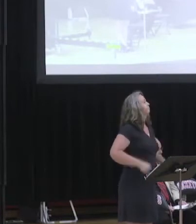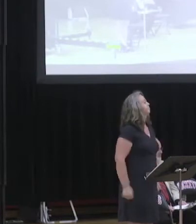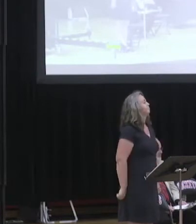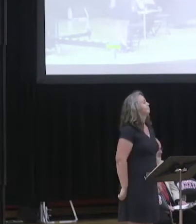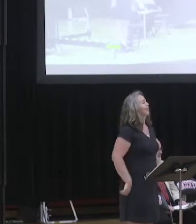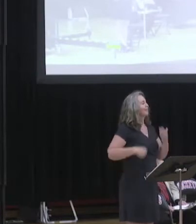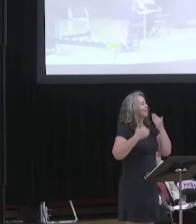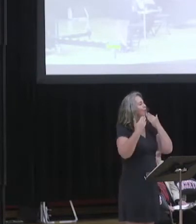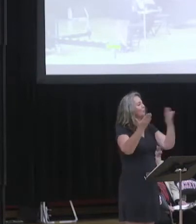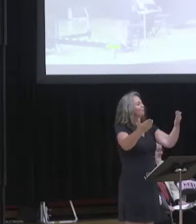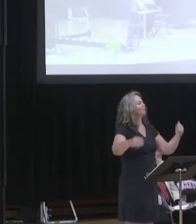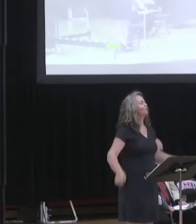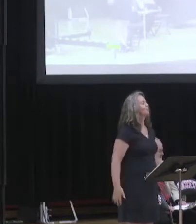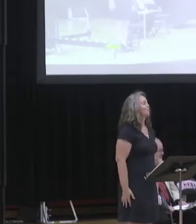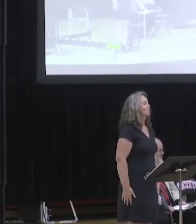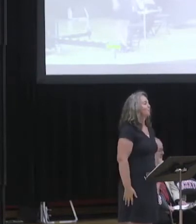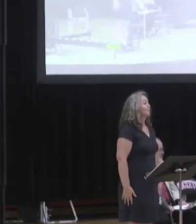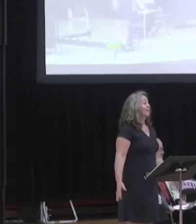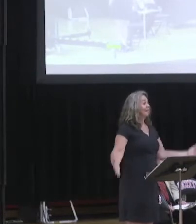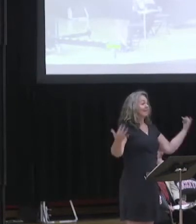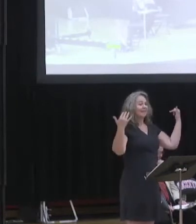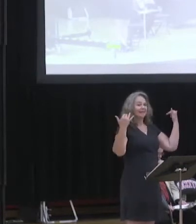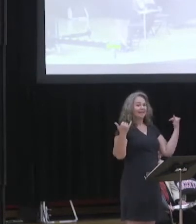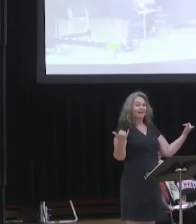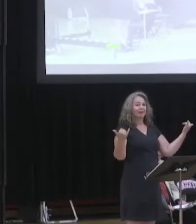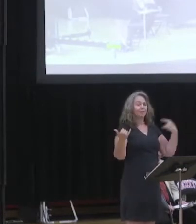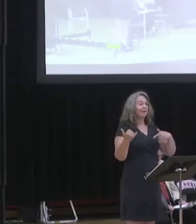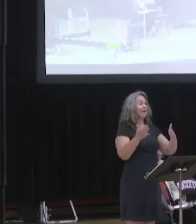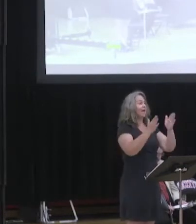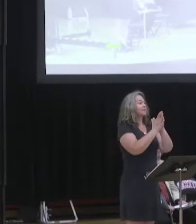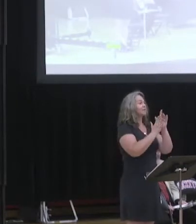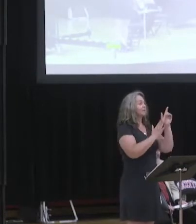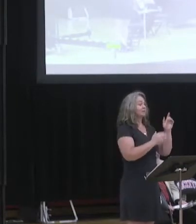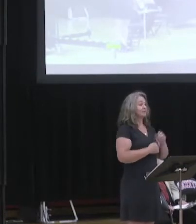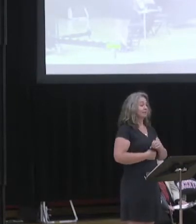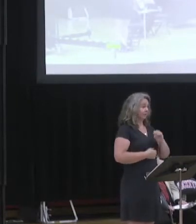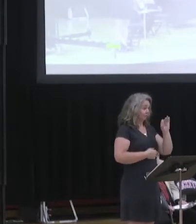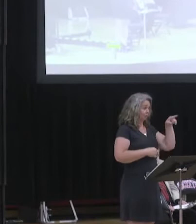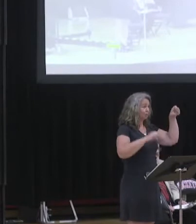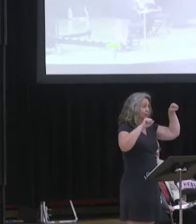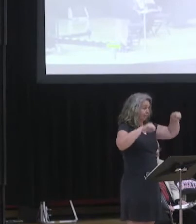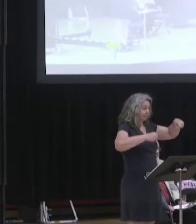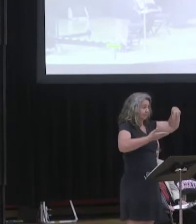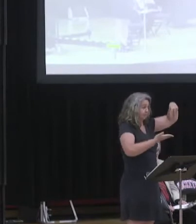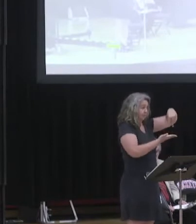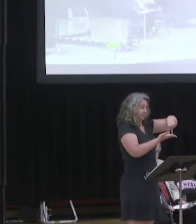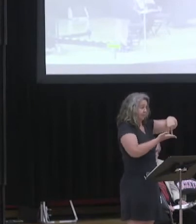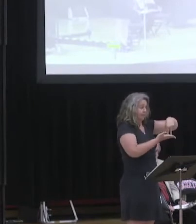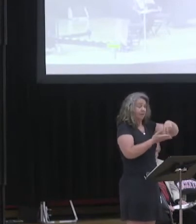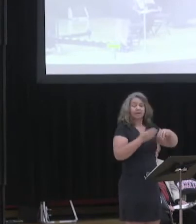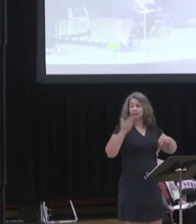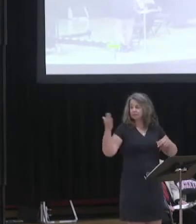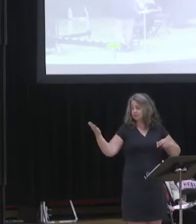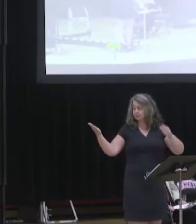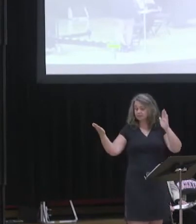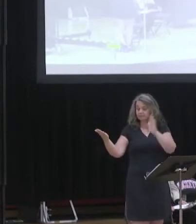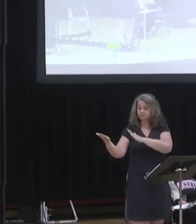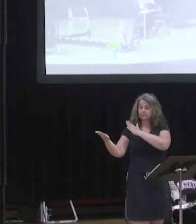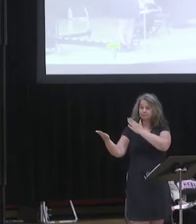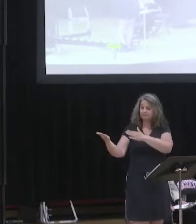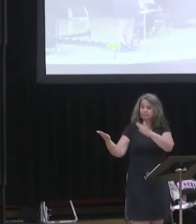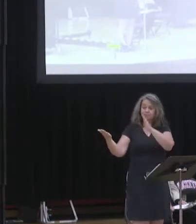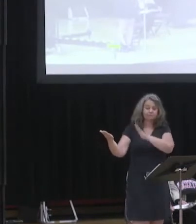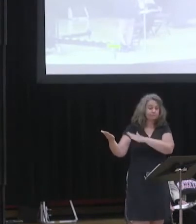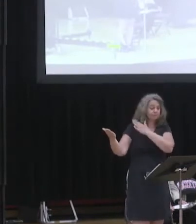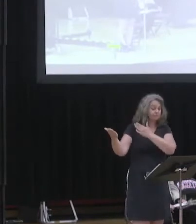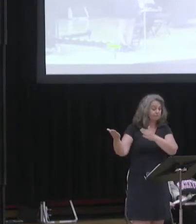Thank you. At this time, we ask that you stand as you are able as the John Marshall Orchestra performs the John Marshall